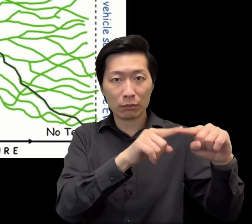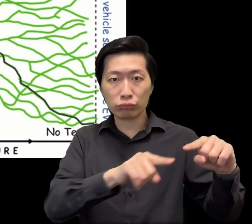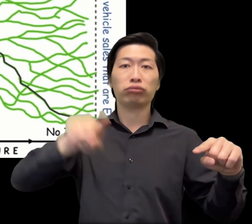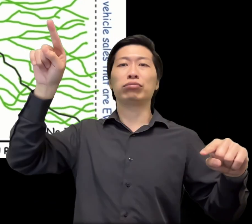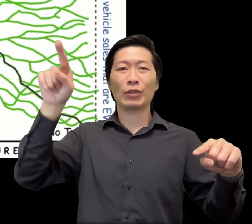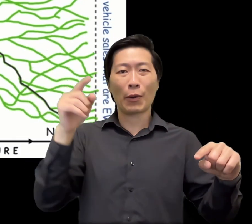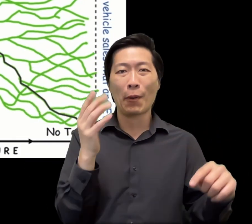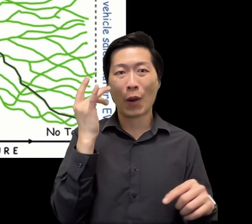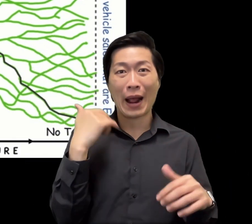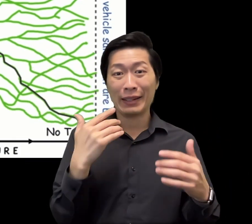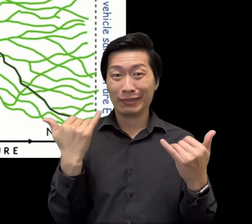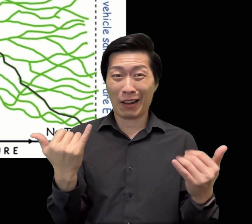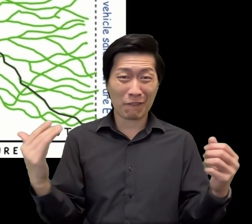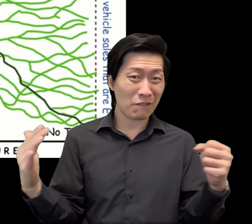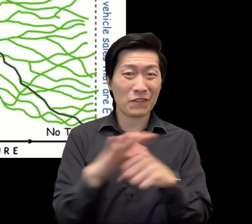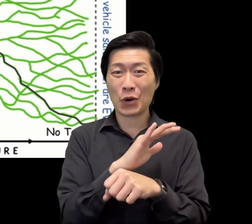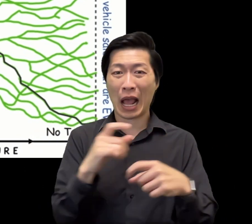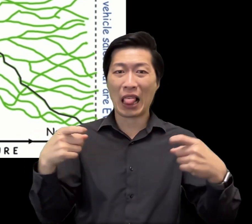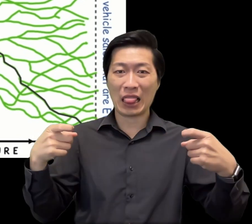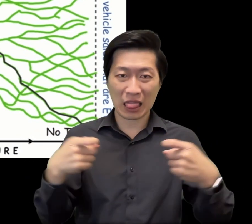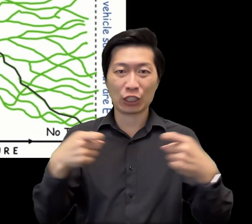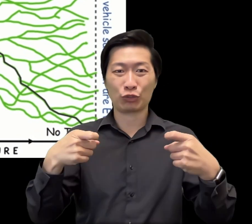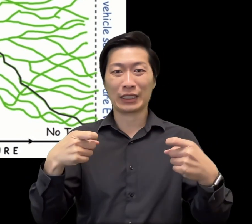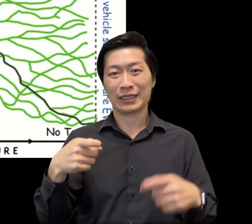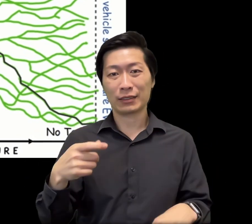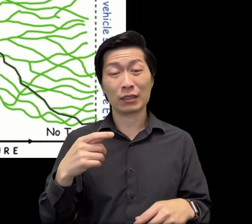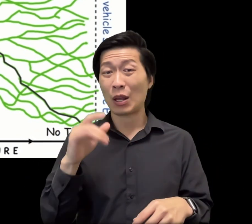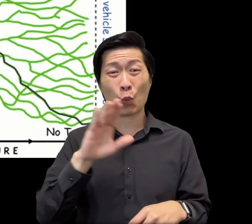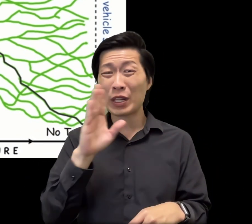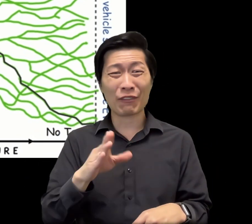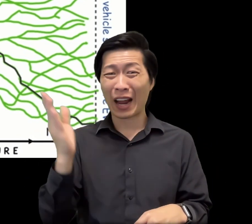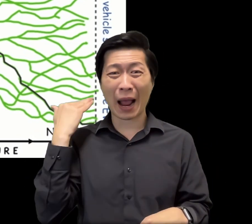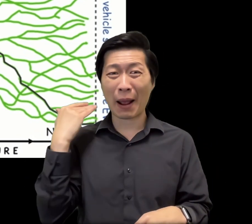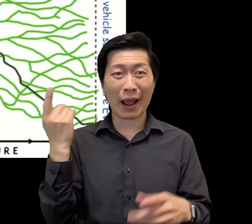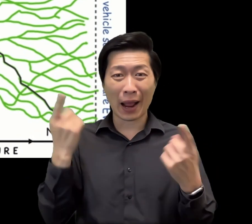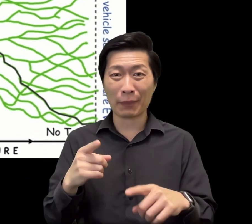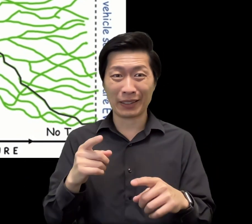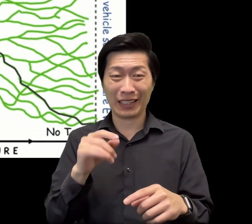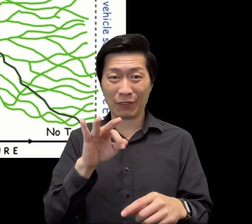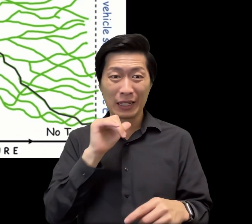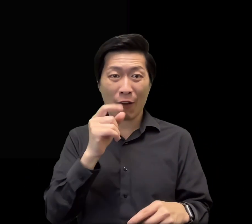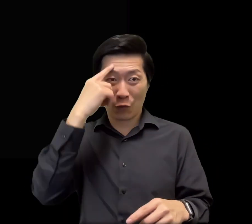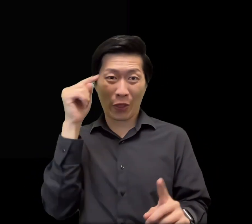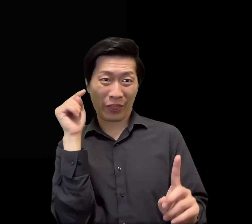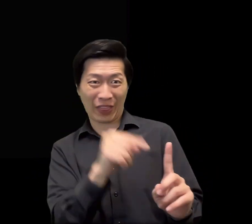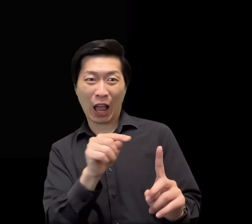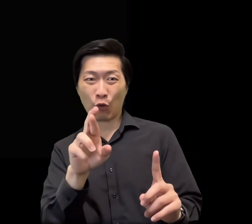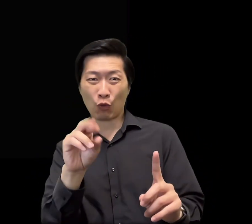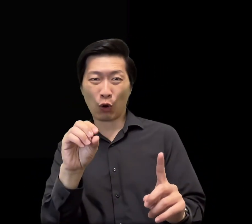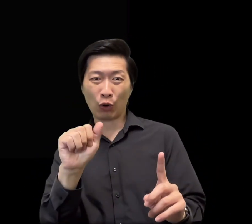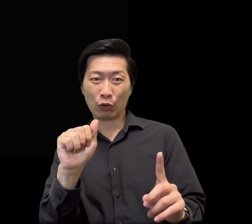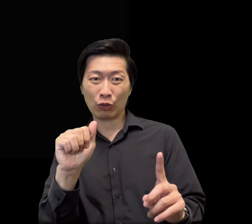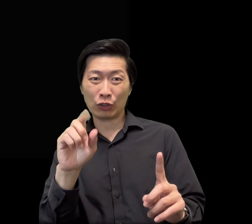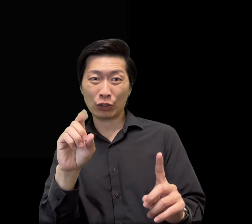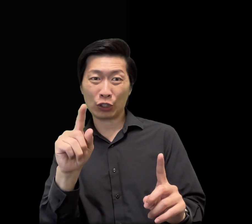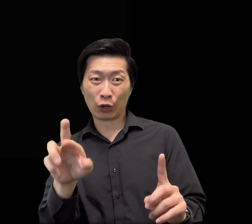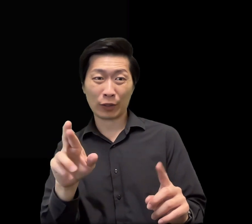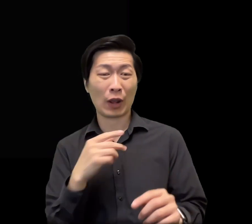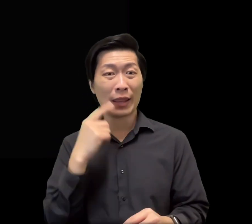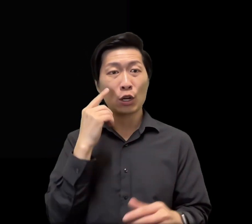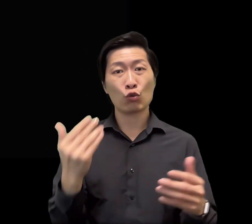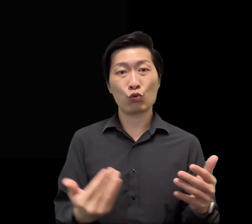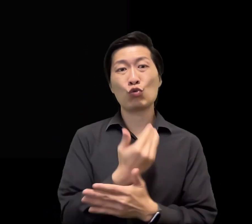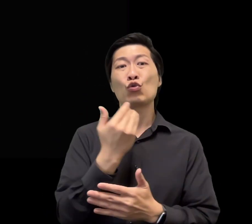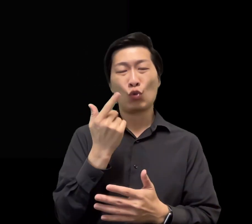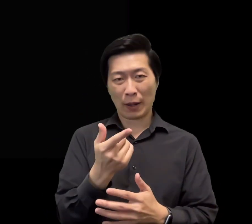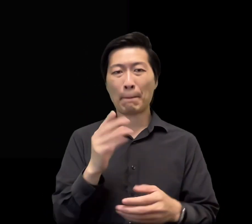path now because of Tesla to go fully electric in the next 10 or 15 years that would have never happened otherwise. And so I think this is going to be kind